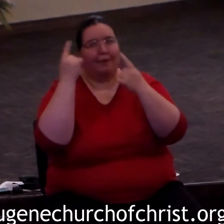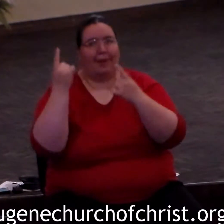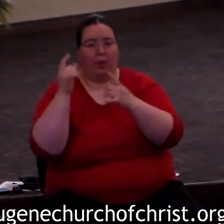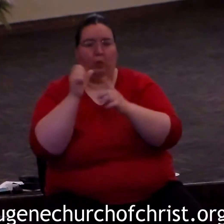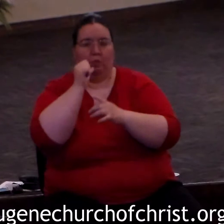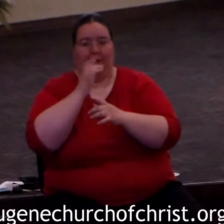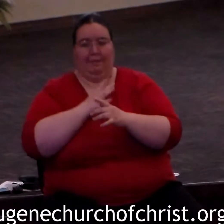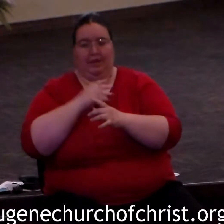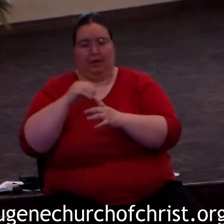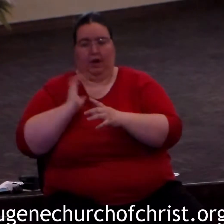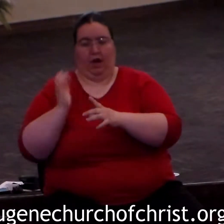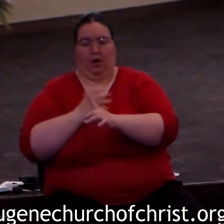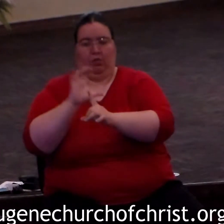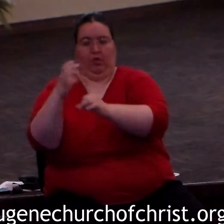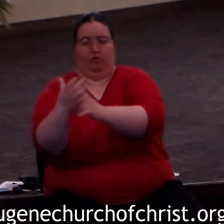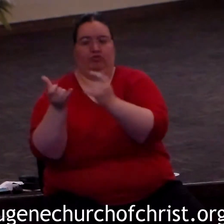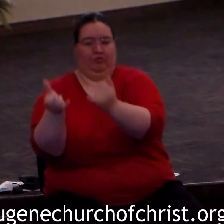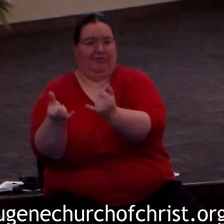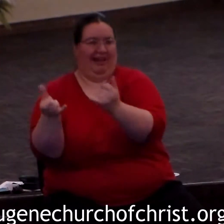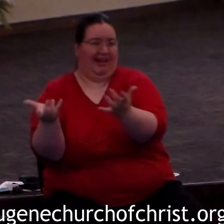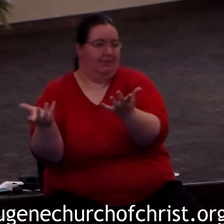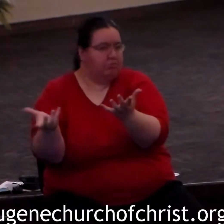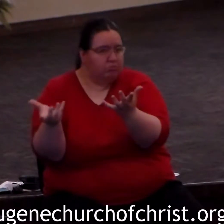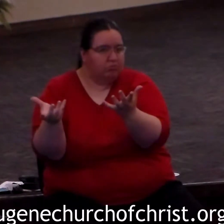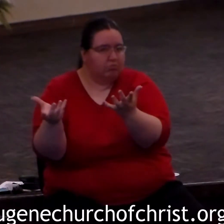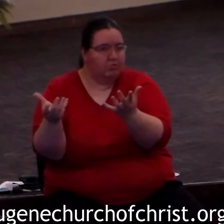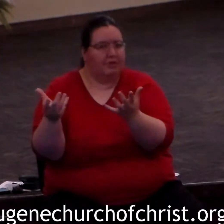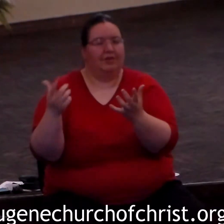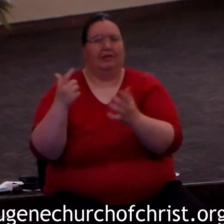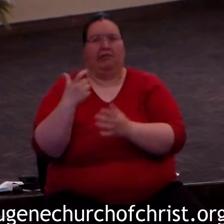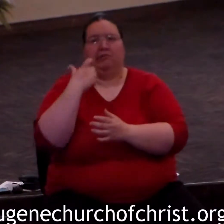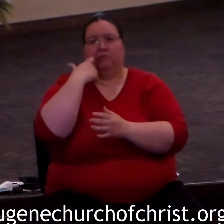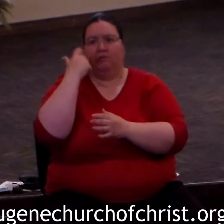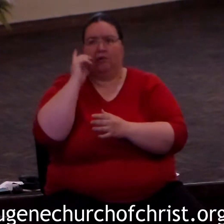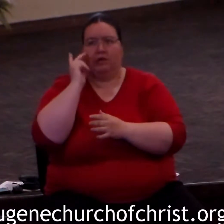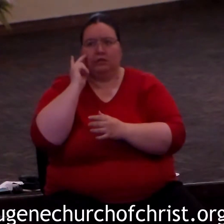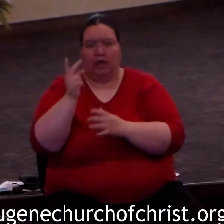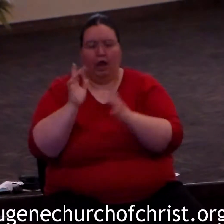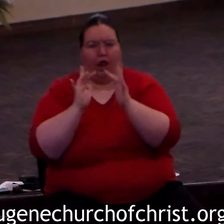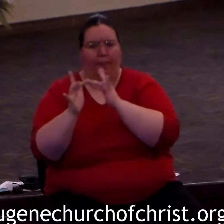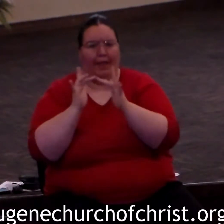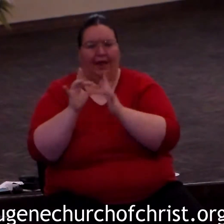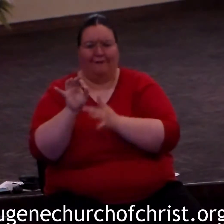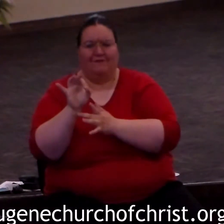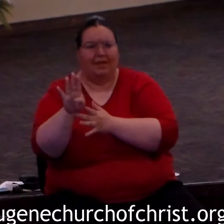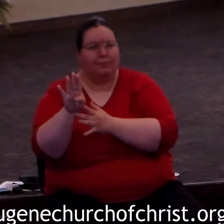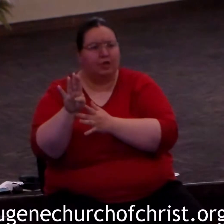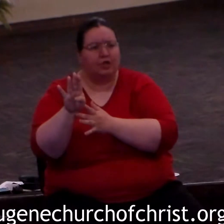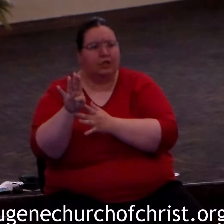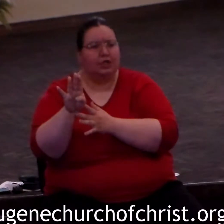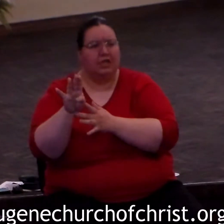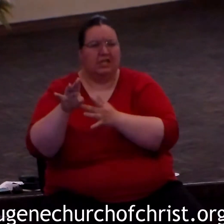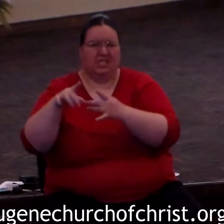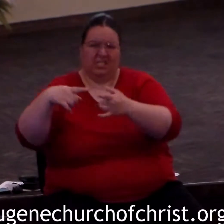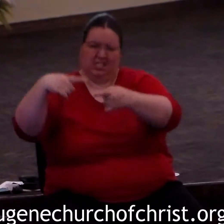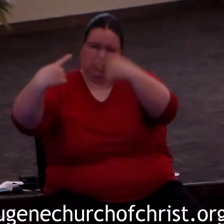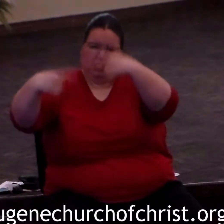yesterday and saw a big debate developing on somebody's Facebook page about why we have not yet had a woman president.